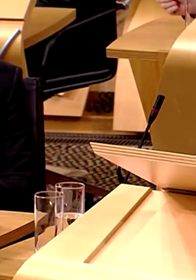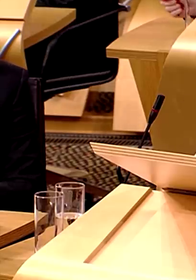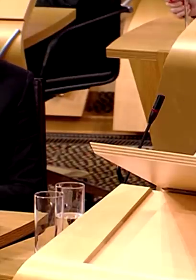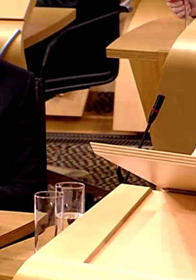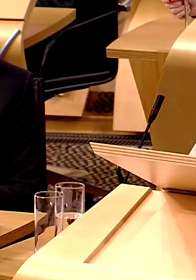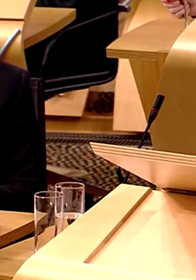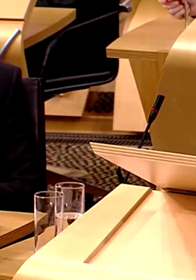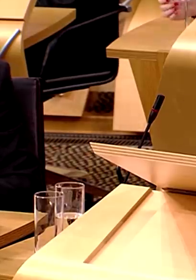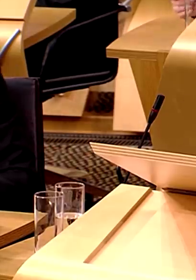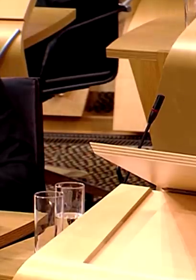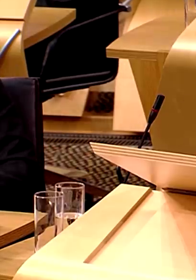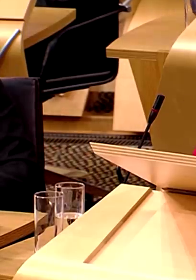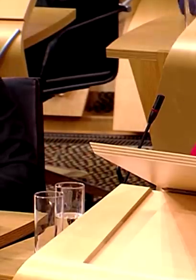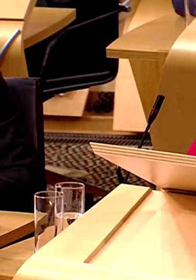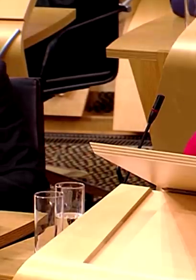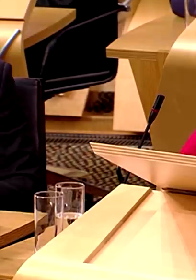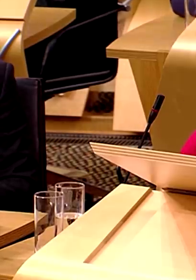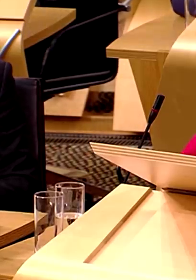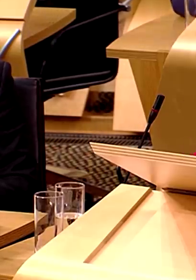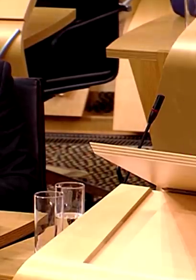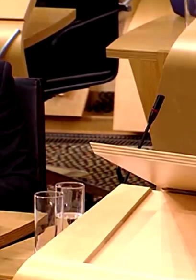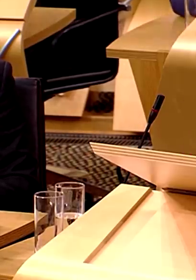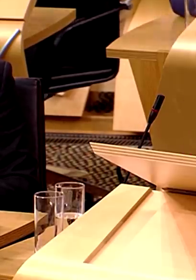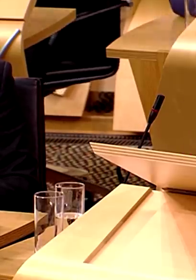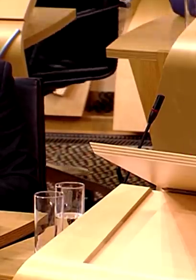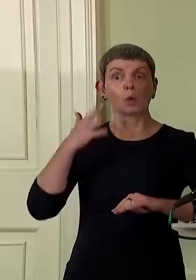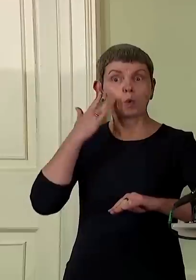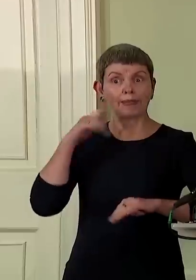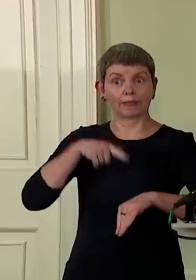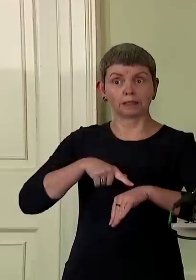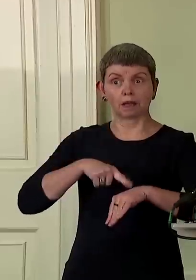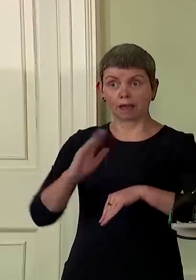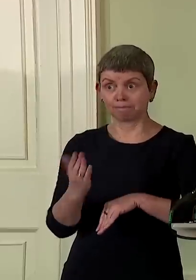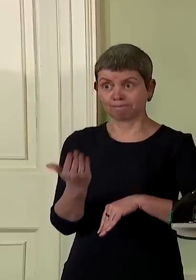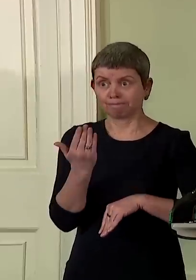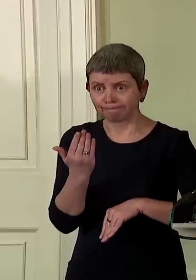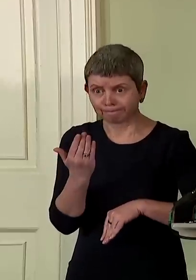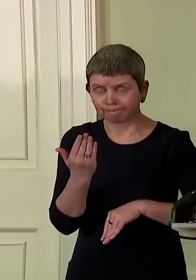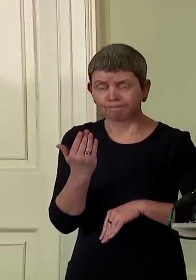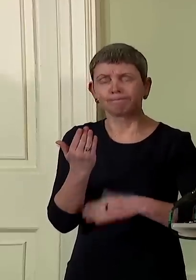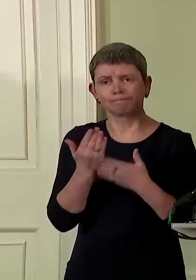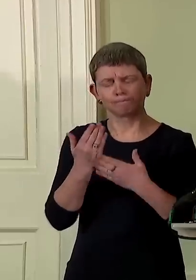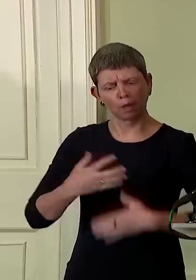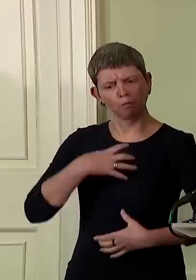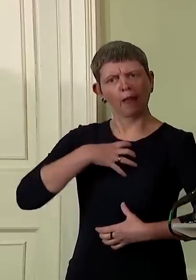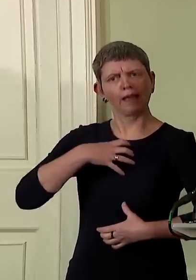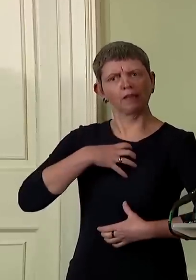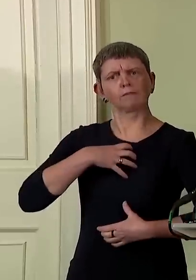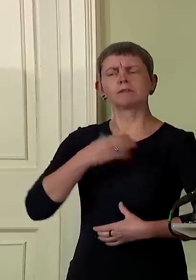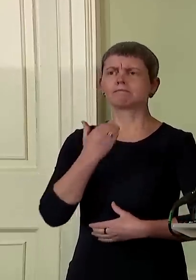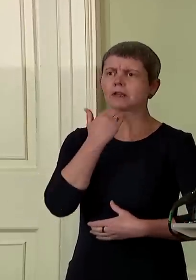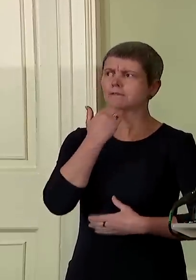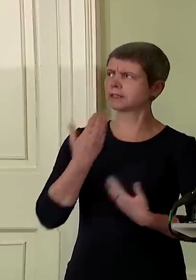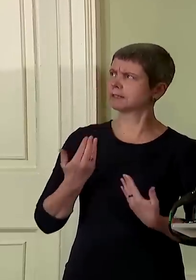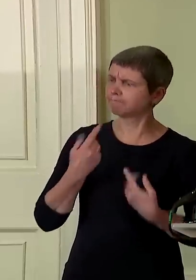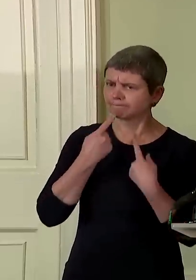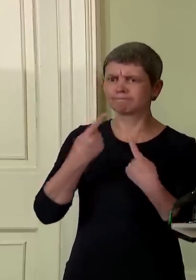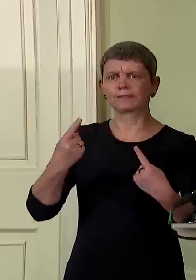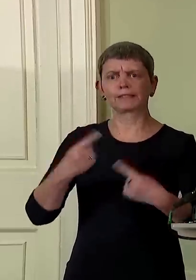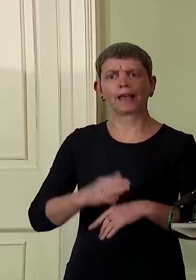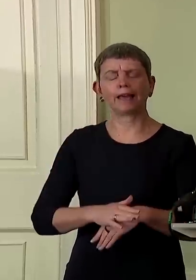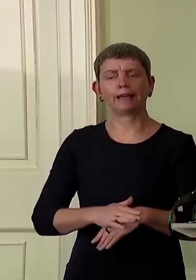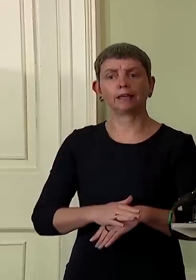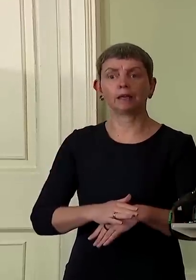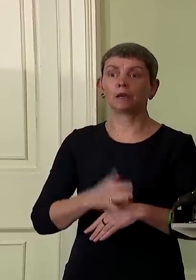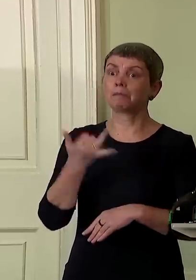Scotland's three-century political union with England. To many across the country and in my party, it might